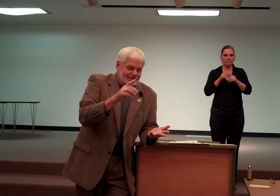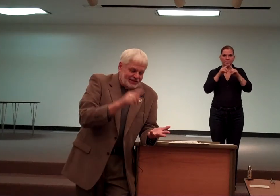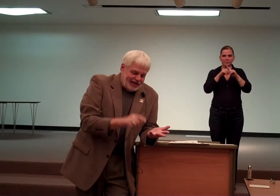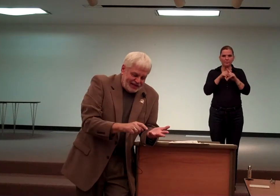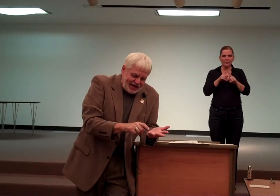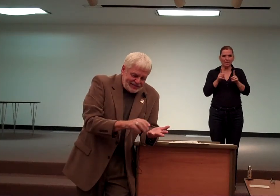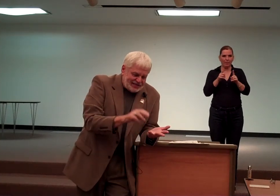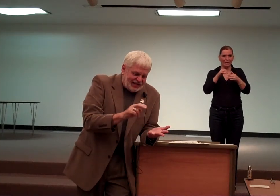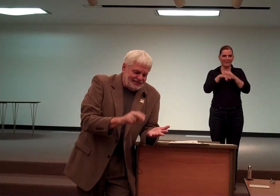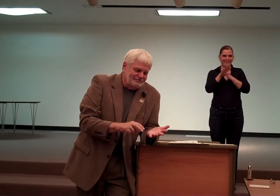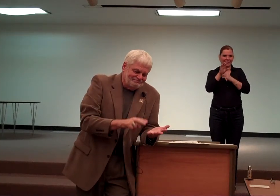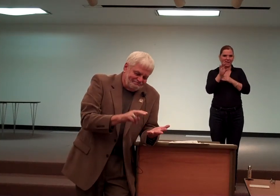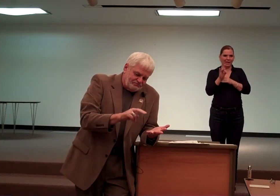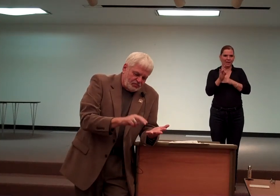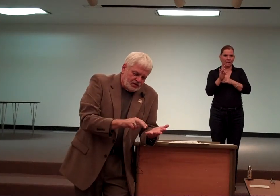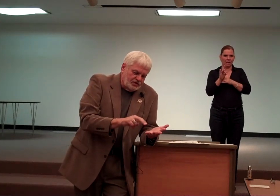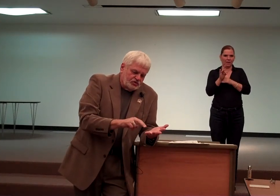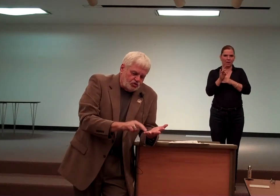But in the